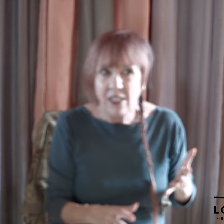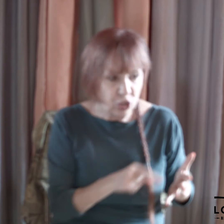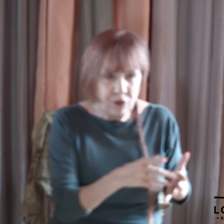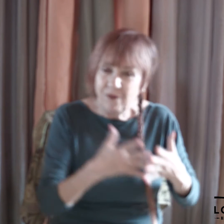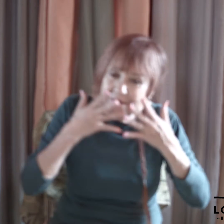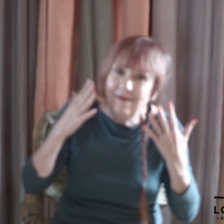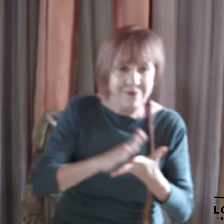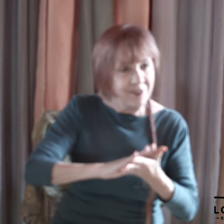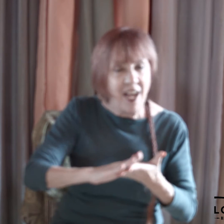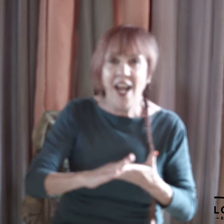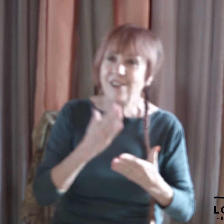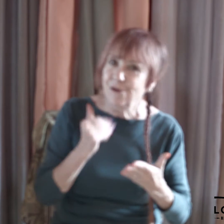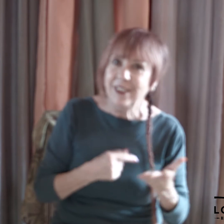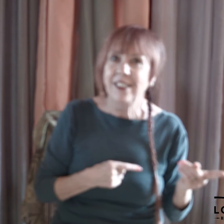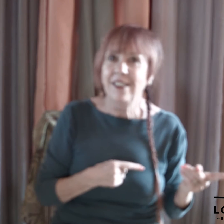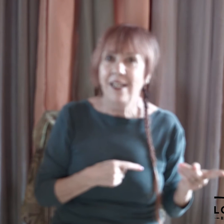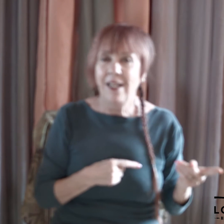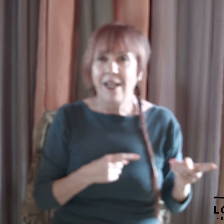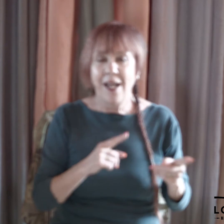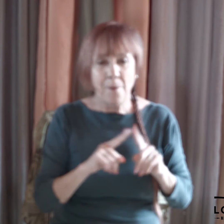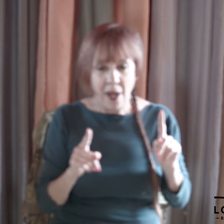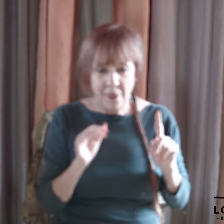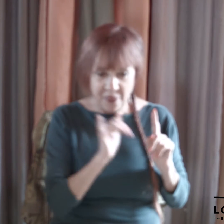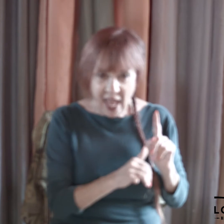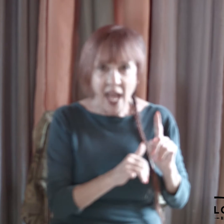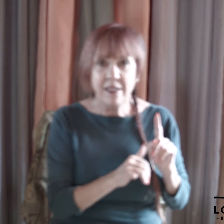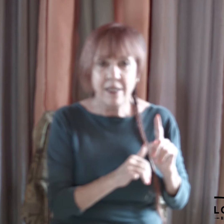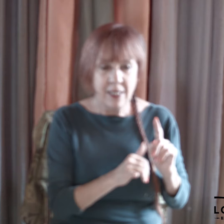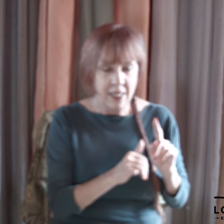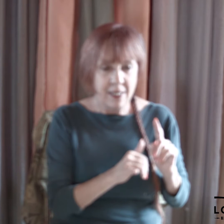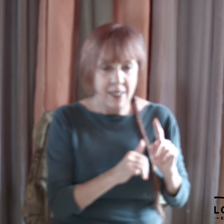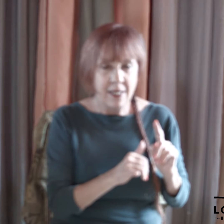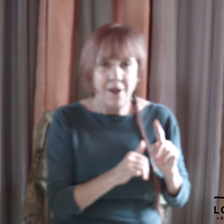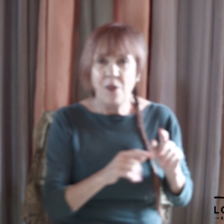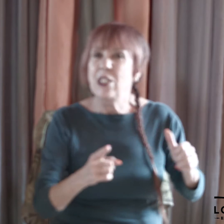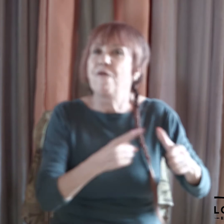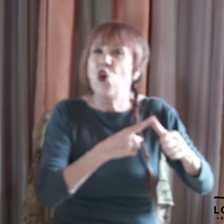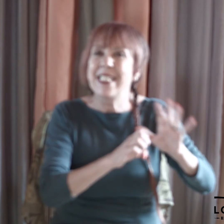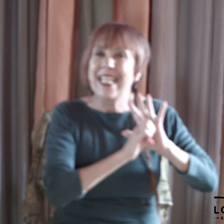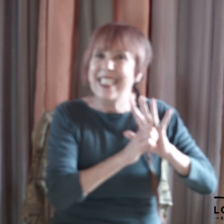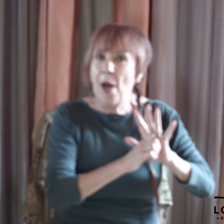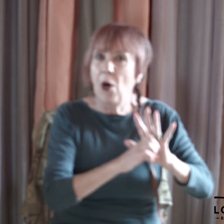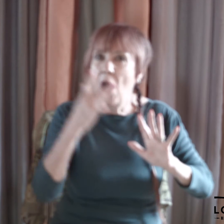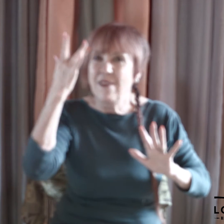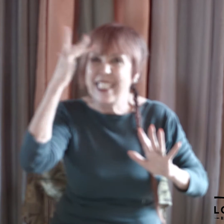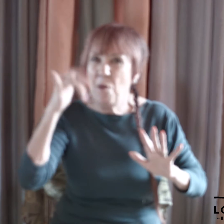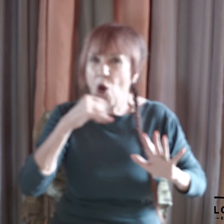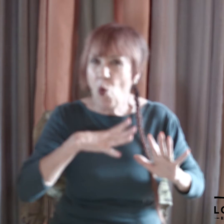to everyone. But it was their first example of a smart woman